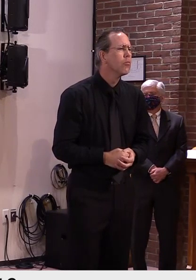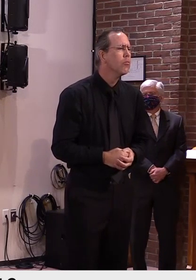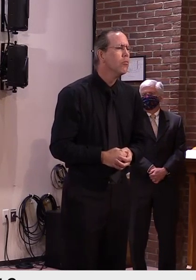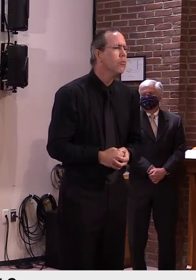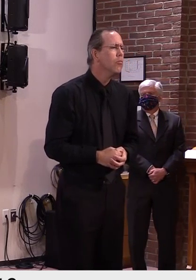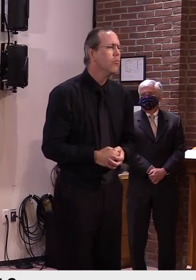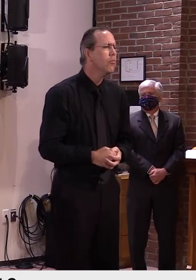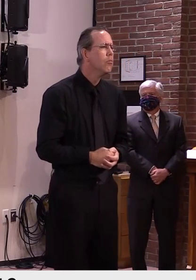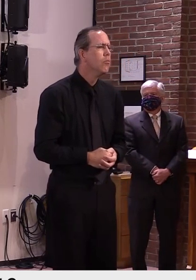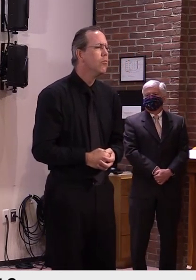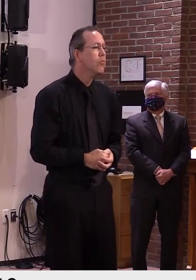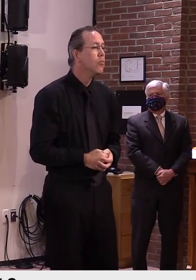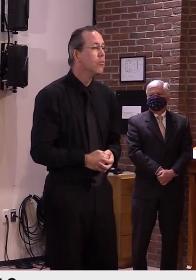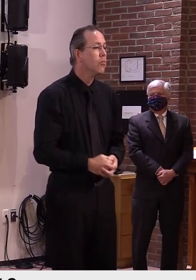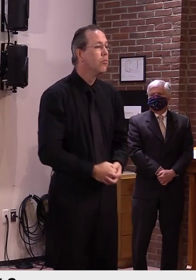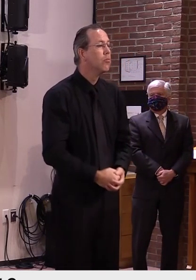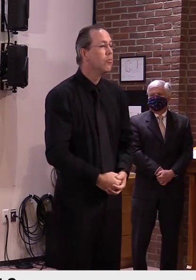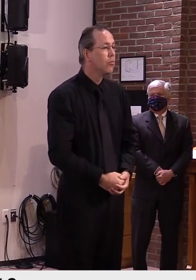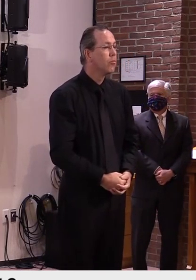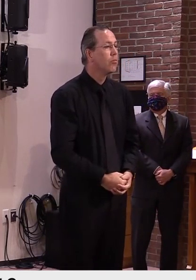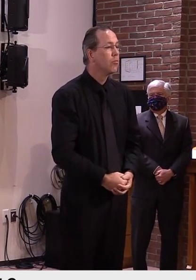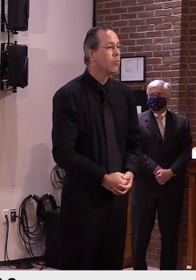second wave here?